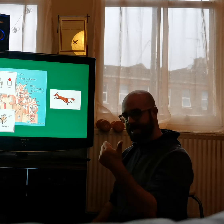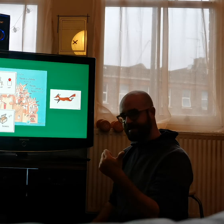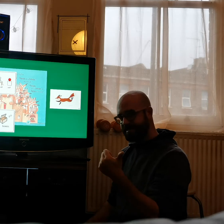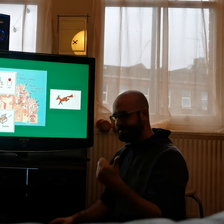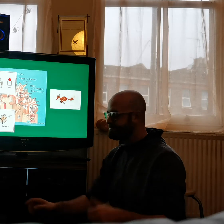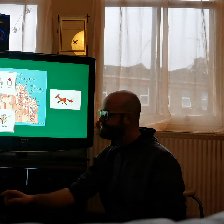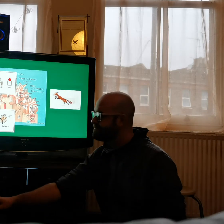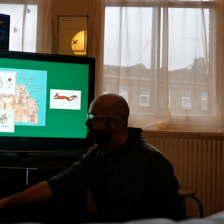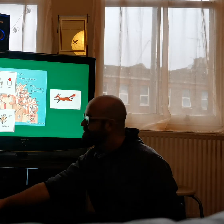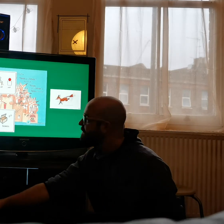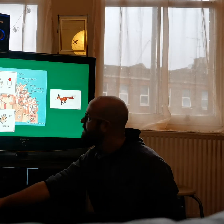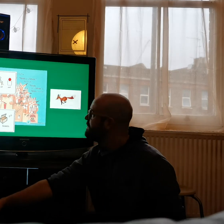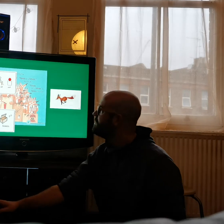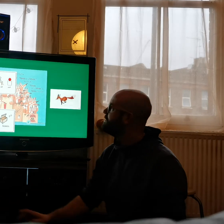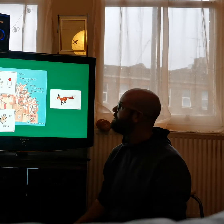Next.